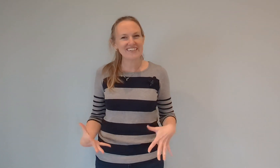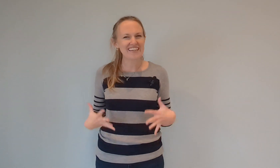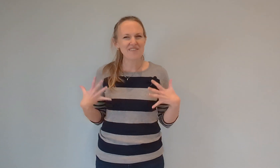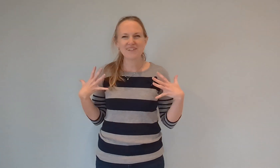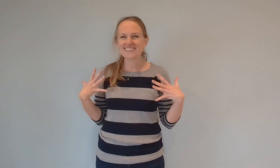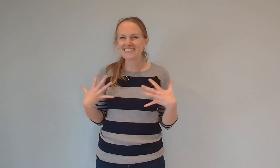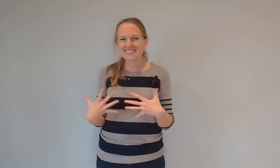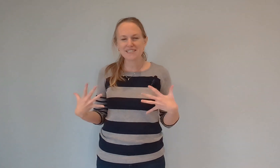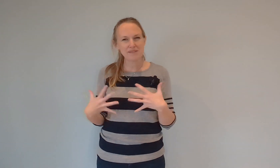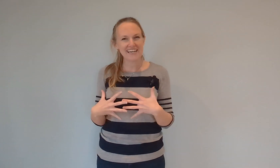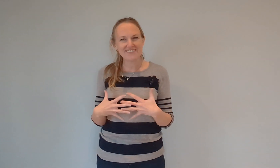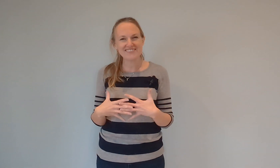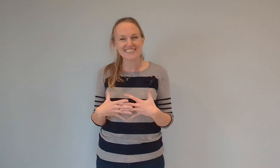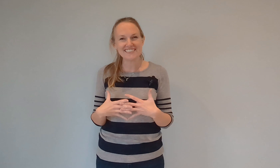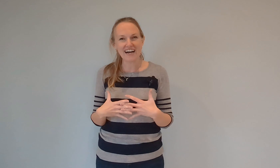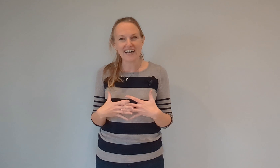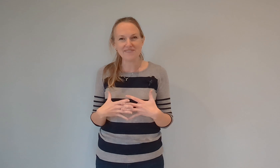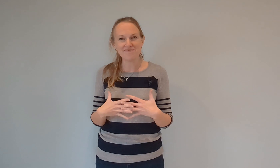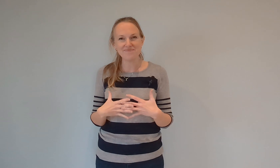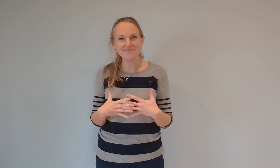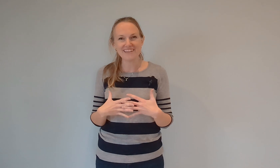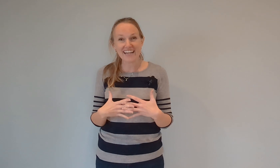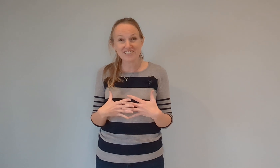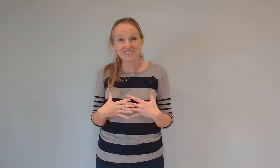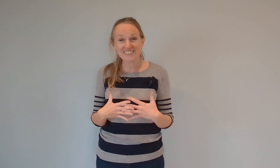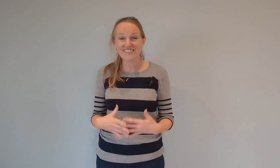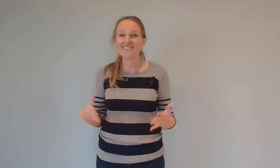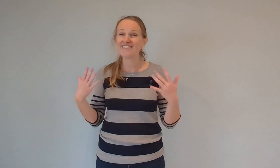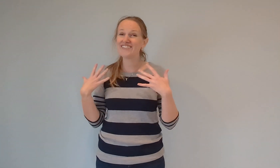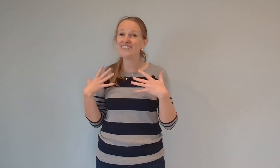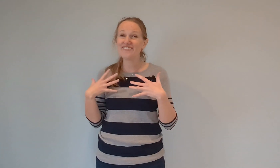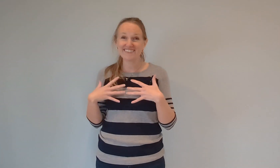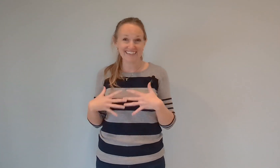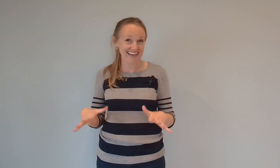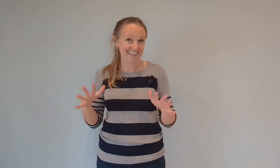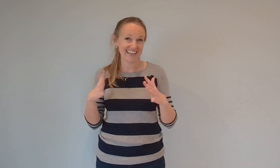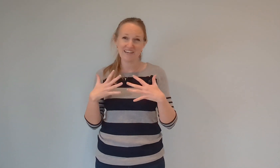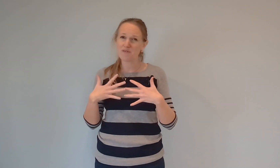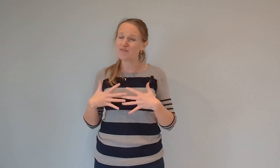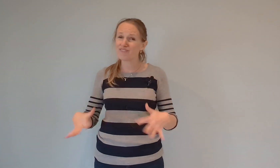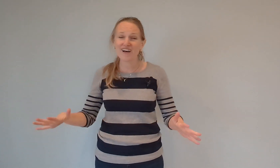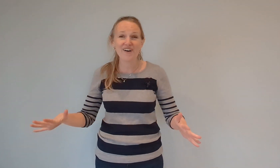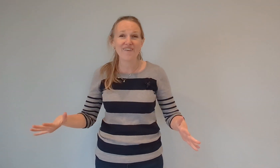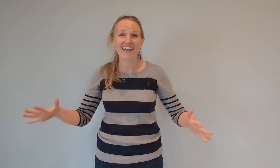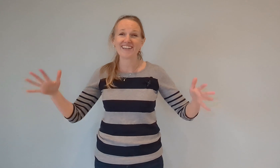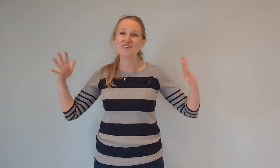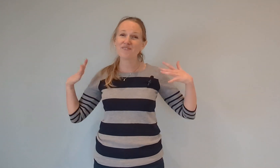it and once it just becomes natural to you, you will get it and it will flow and you